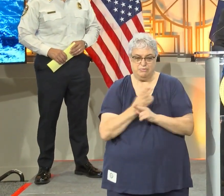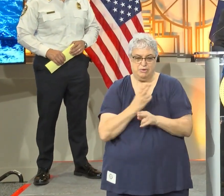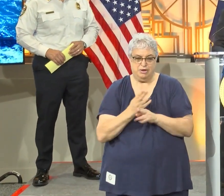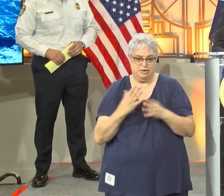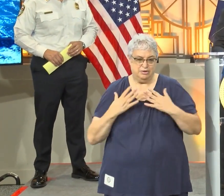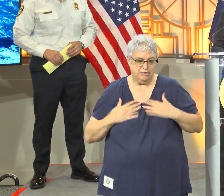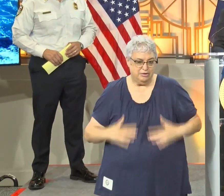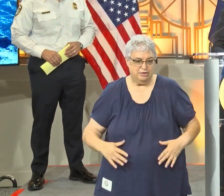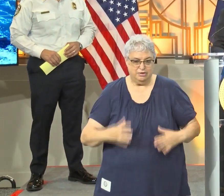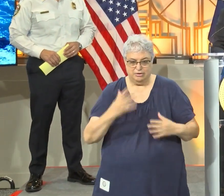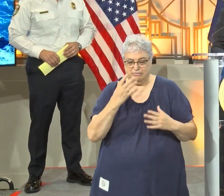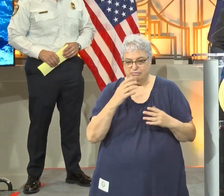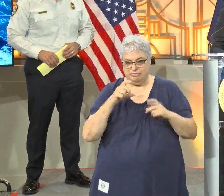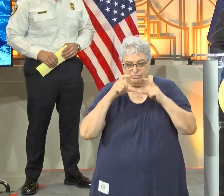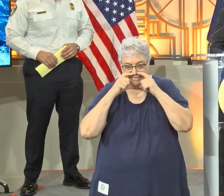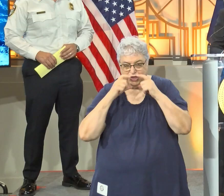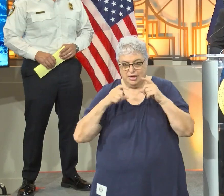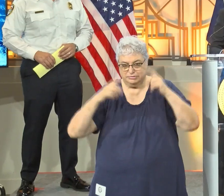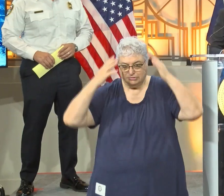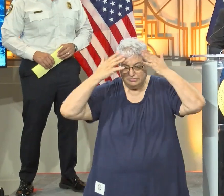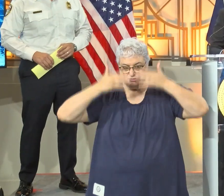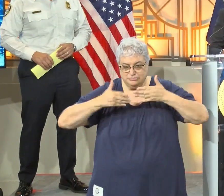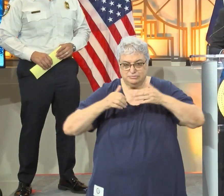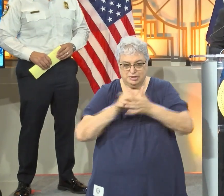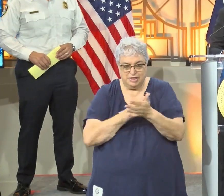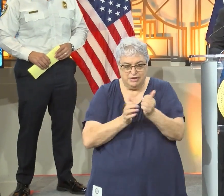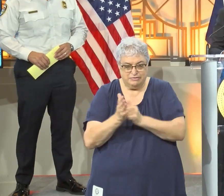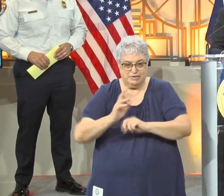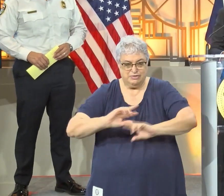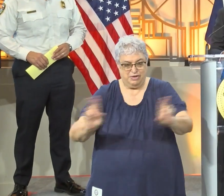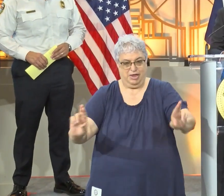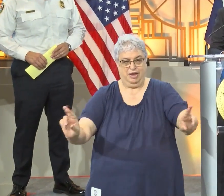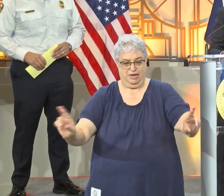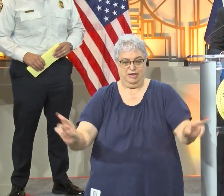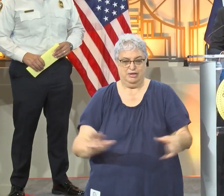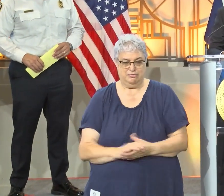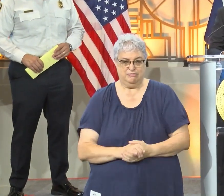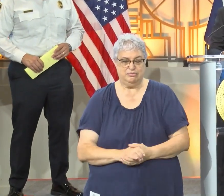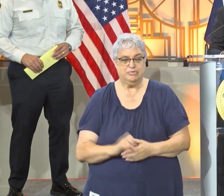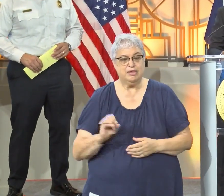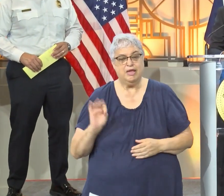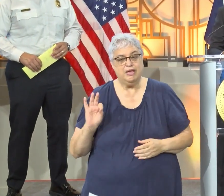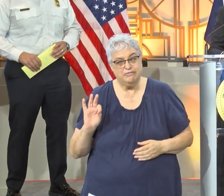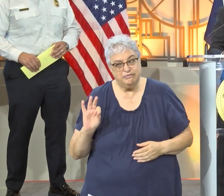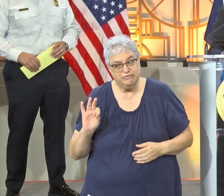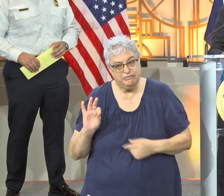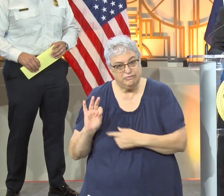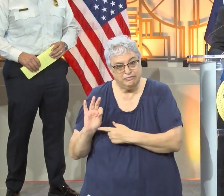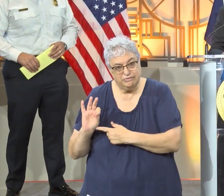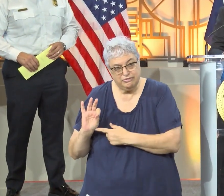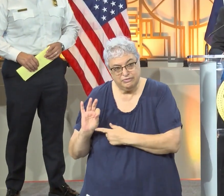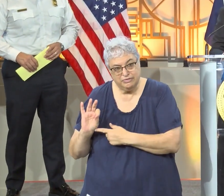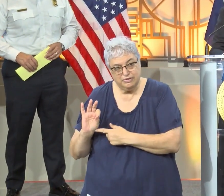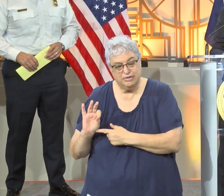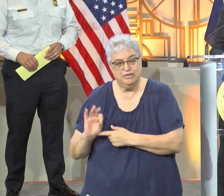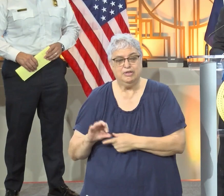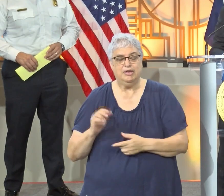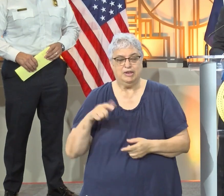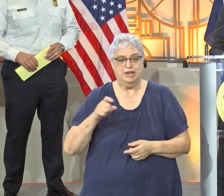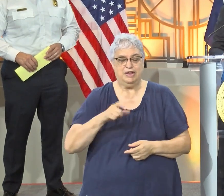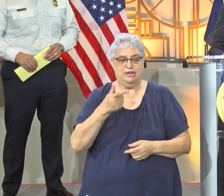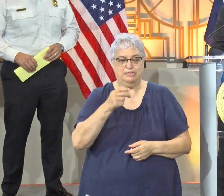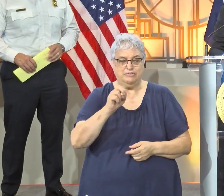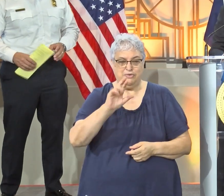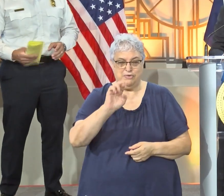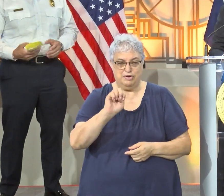as they stage equipment and vehicles to prepare for the storm. If by chance we need, the George R.